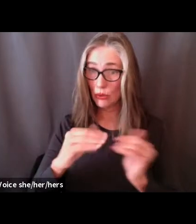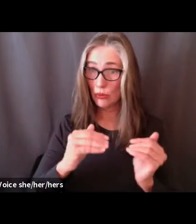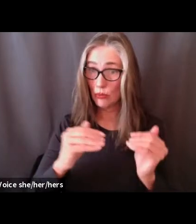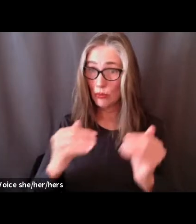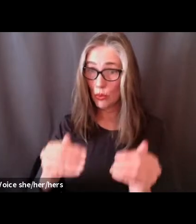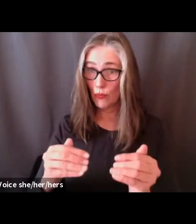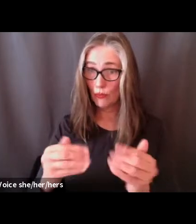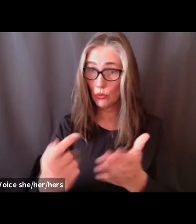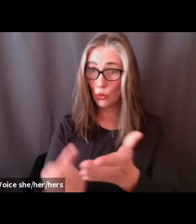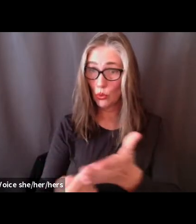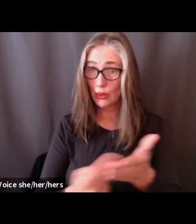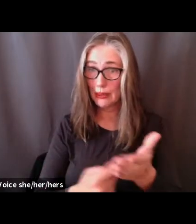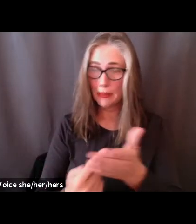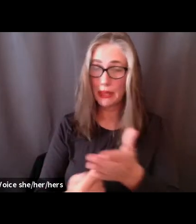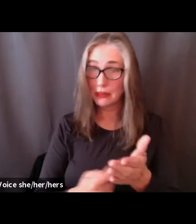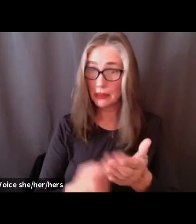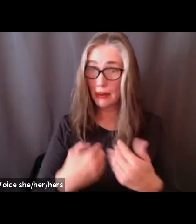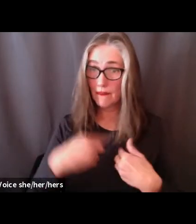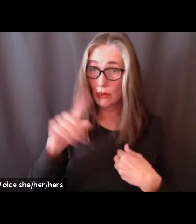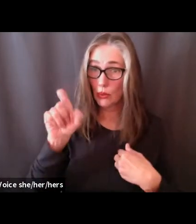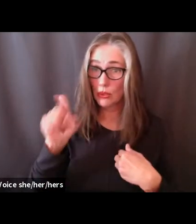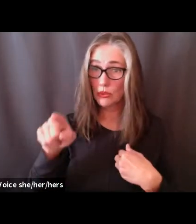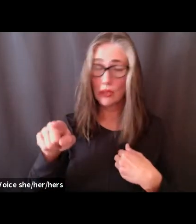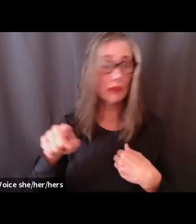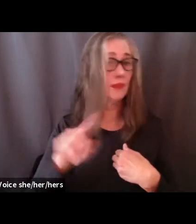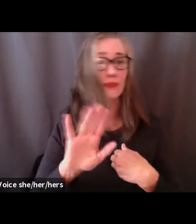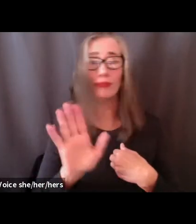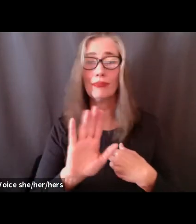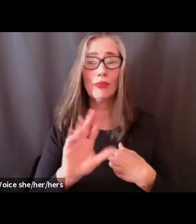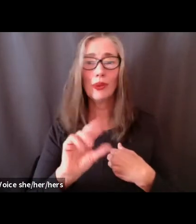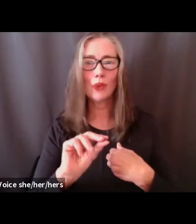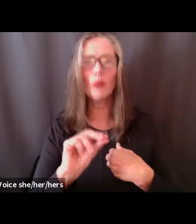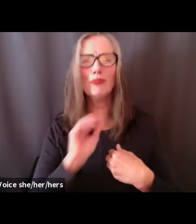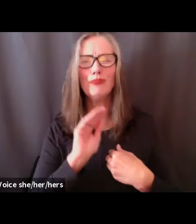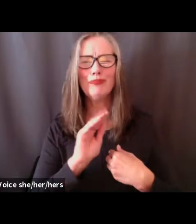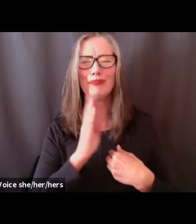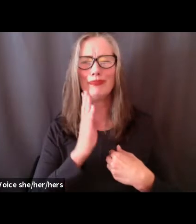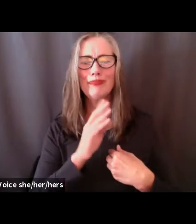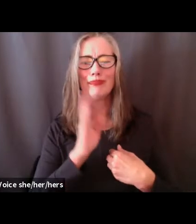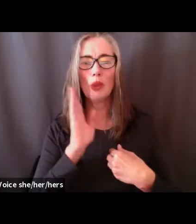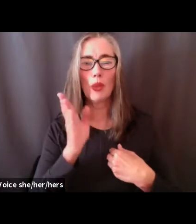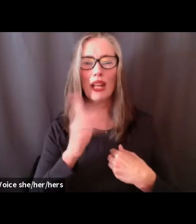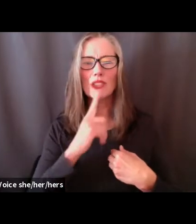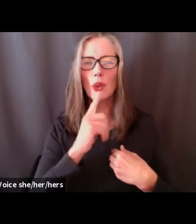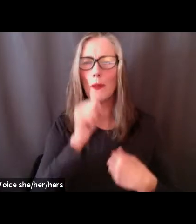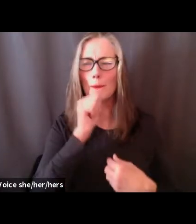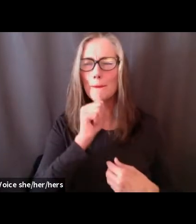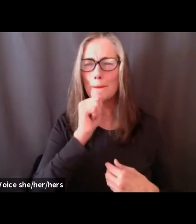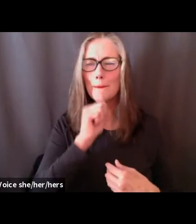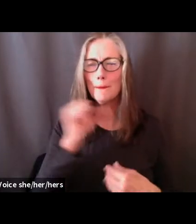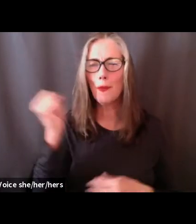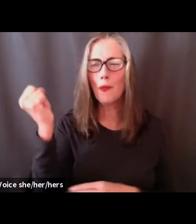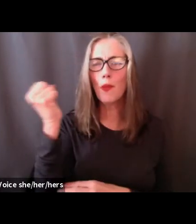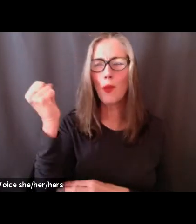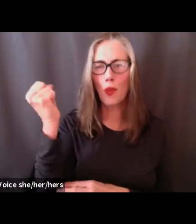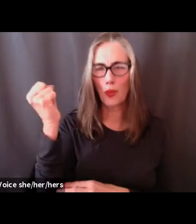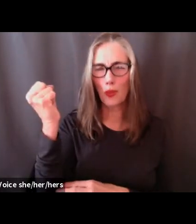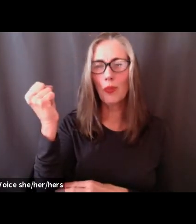No, I want to speak against. Okay, so if you could hang tight, I'm gonna see if